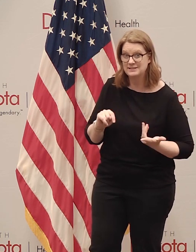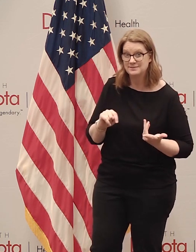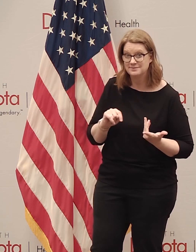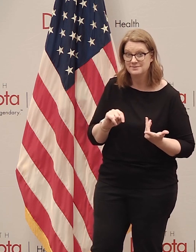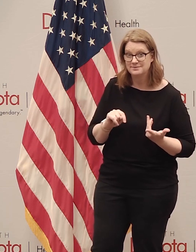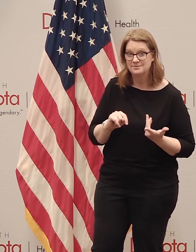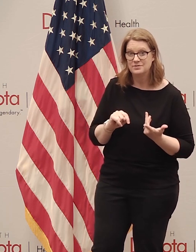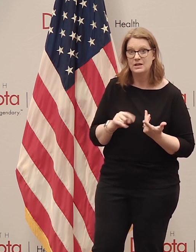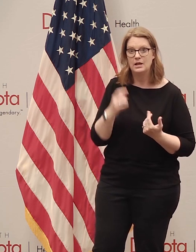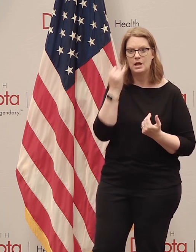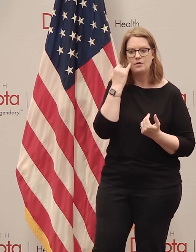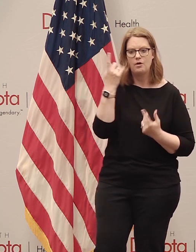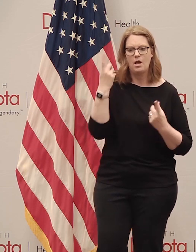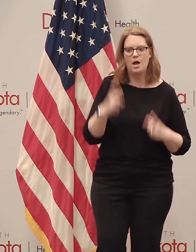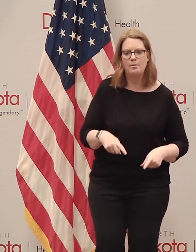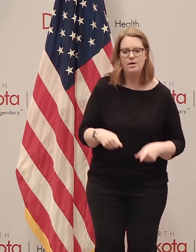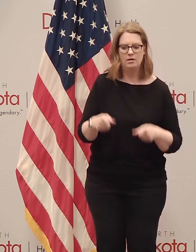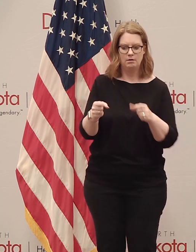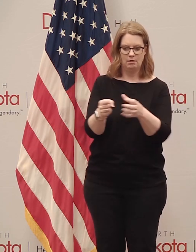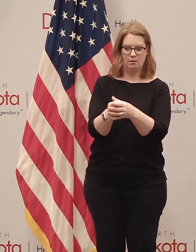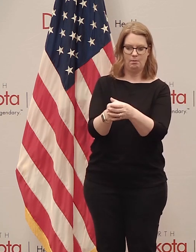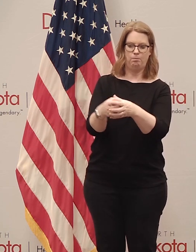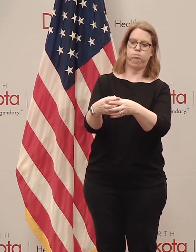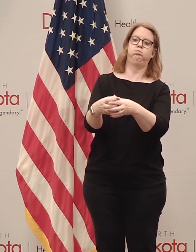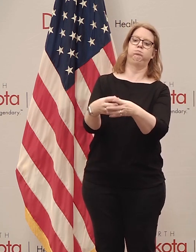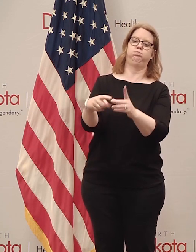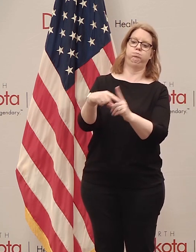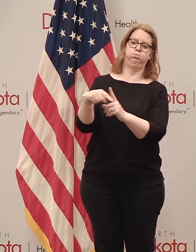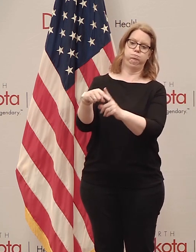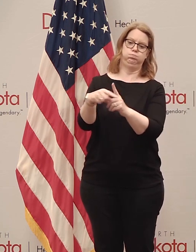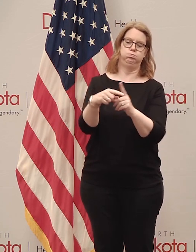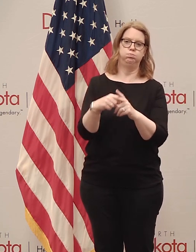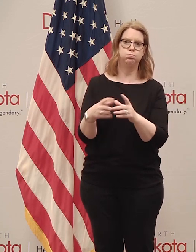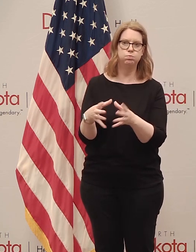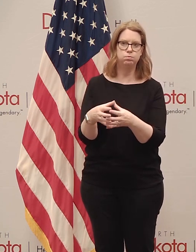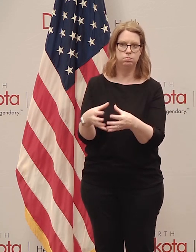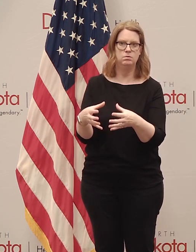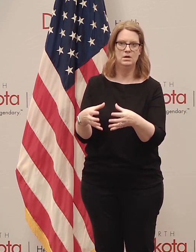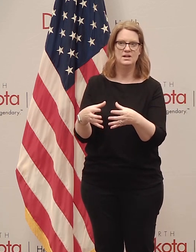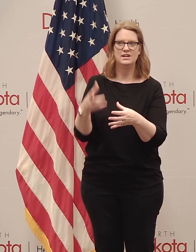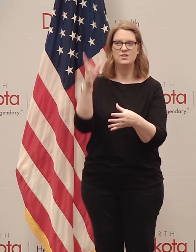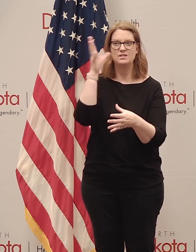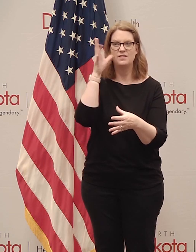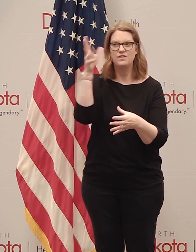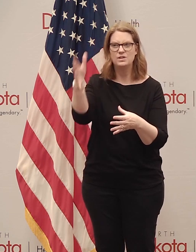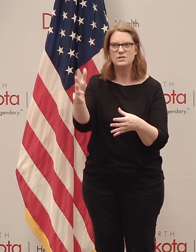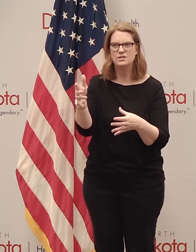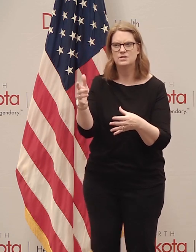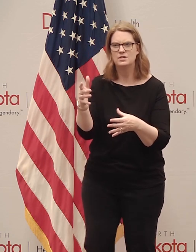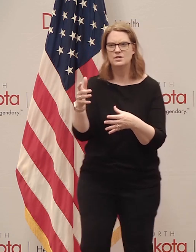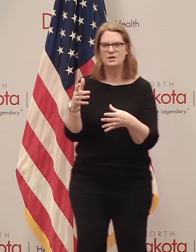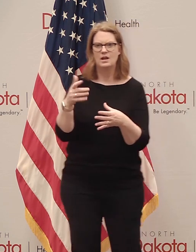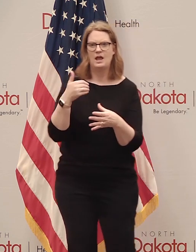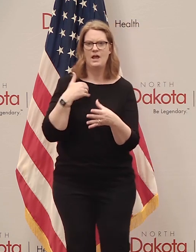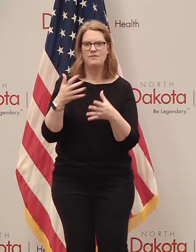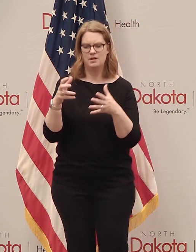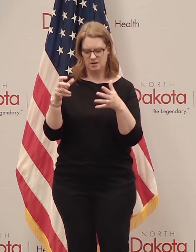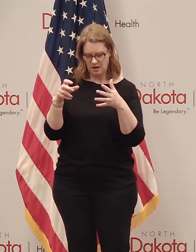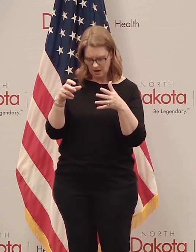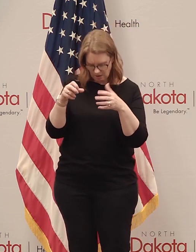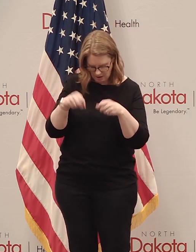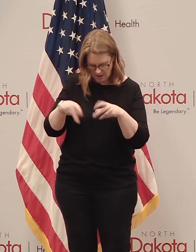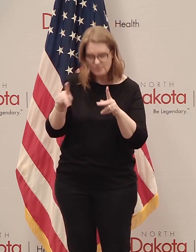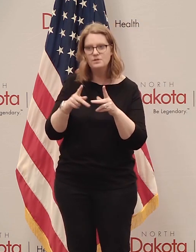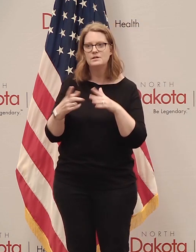do, if we have an outbreak in the months or weeks or years ahead, that we have an opportunity to